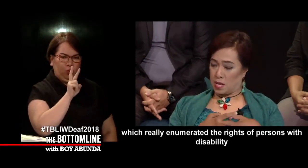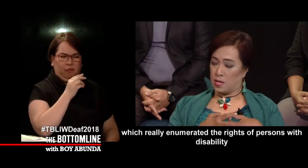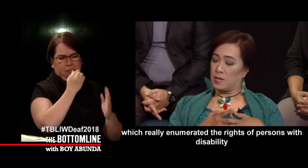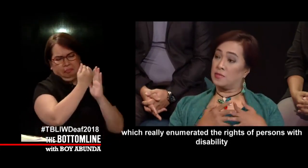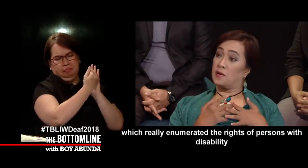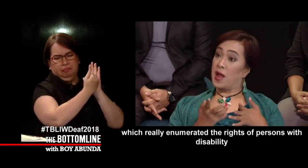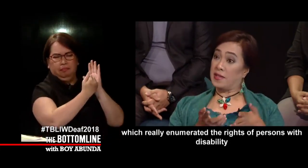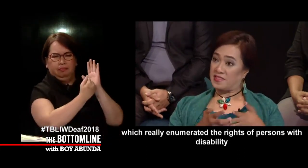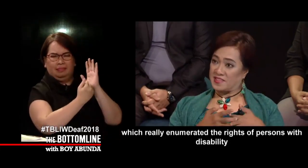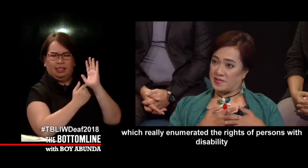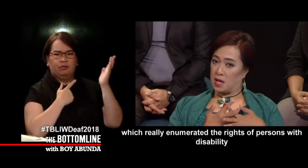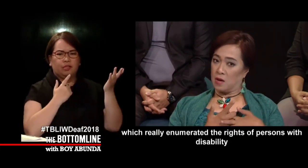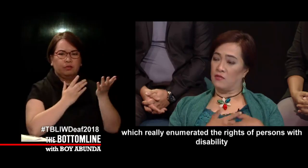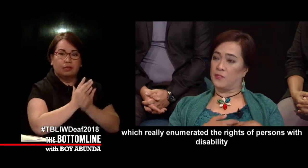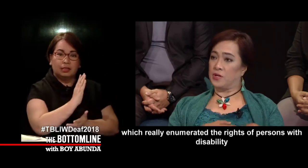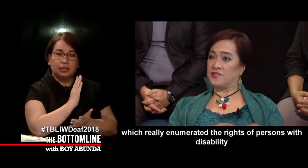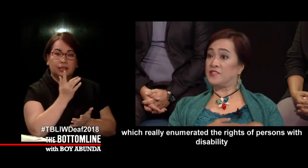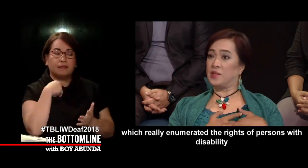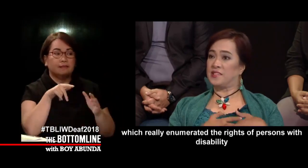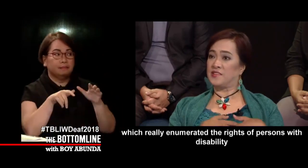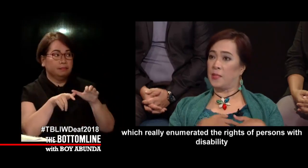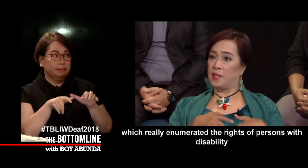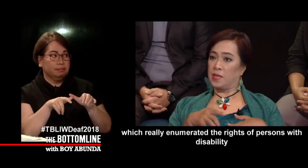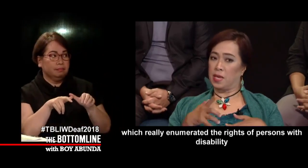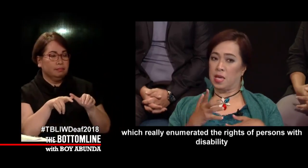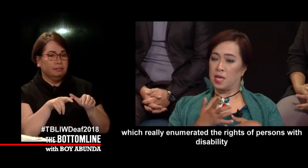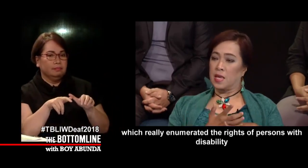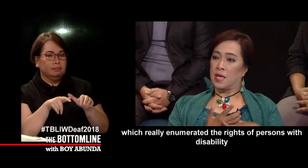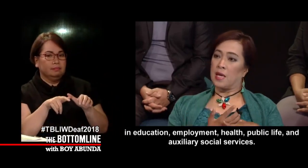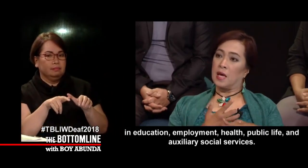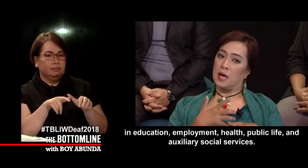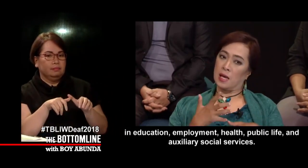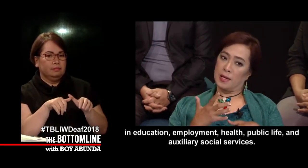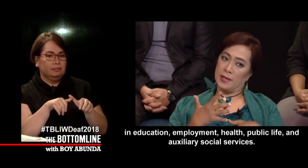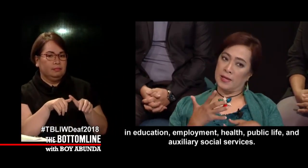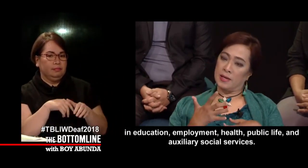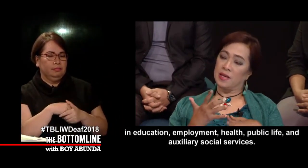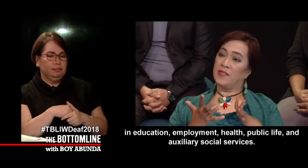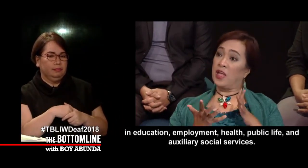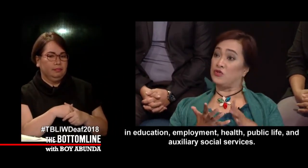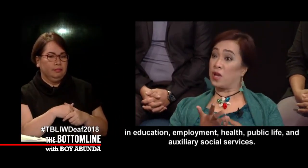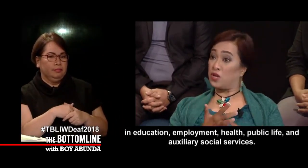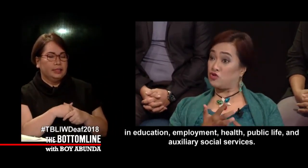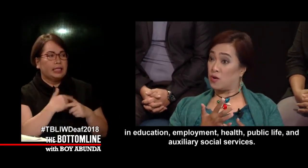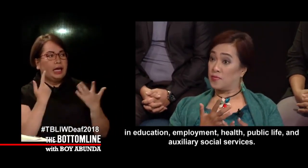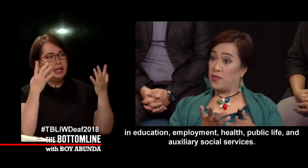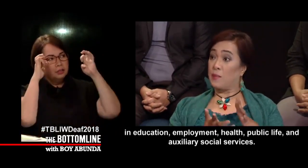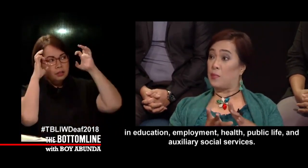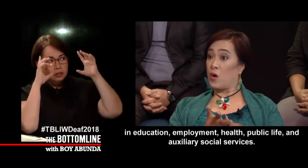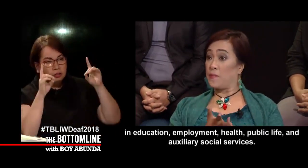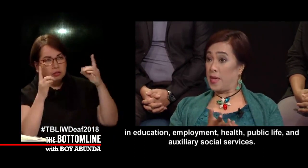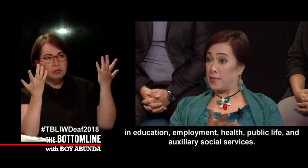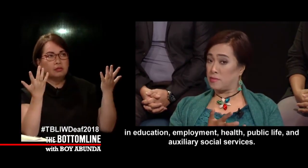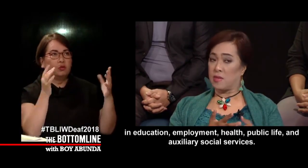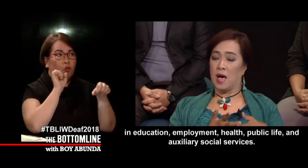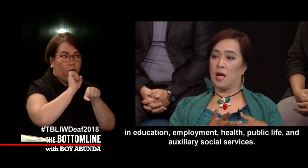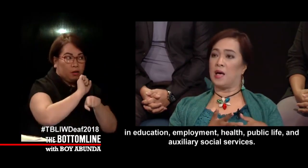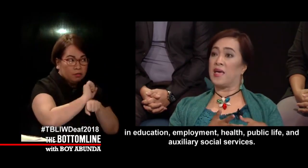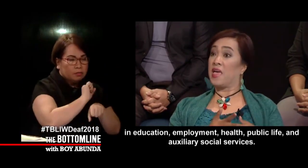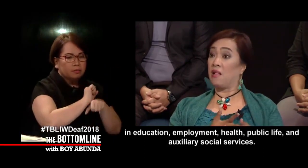enumerated the rights of persons with disability in education,